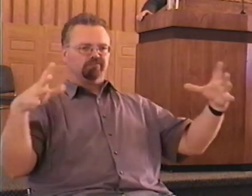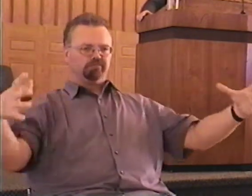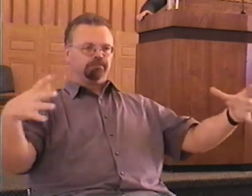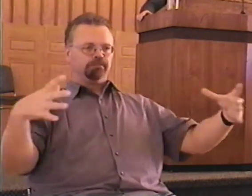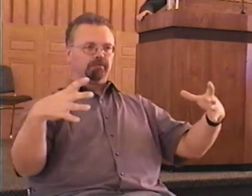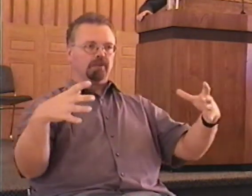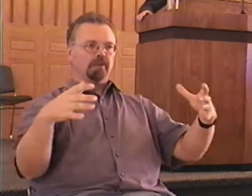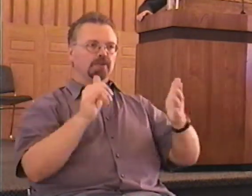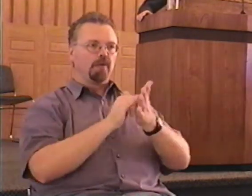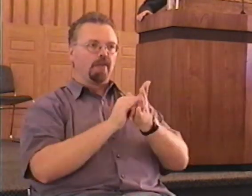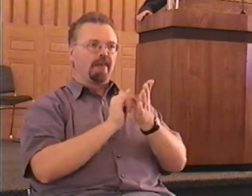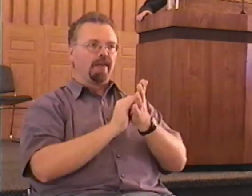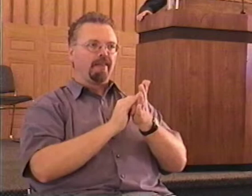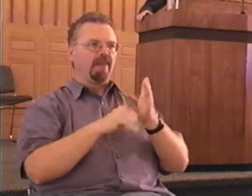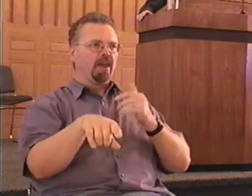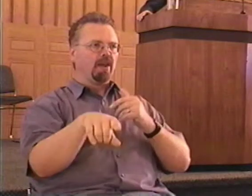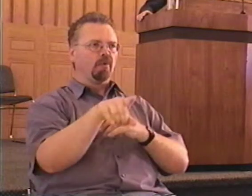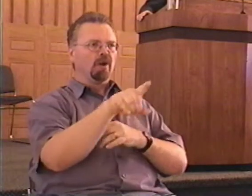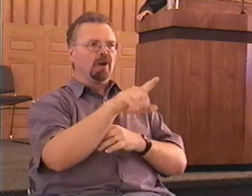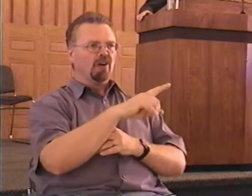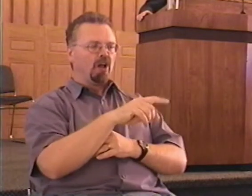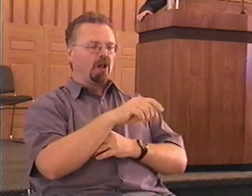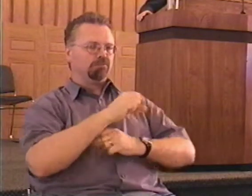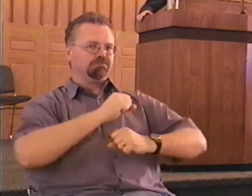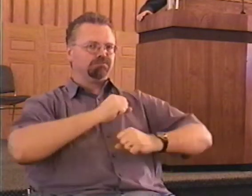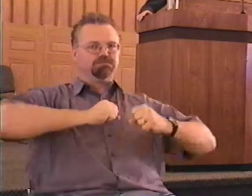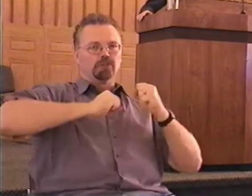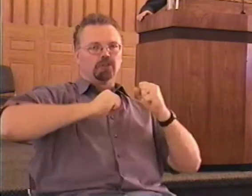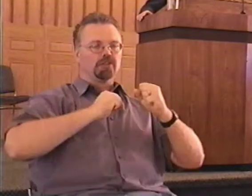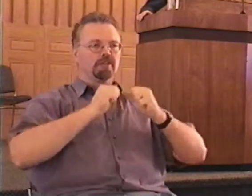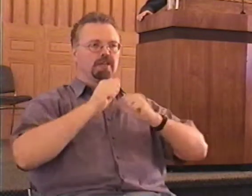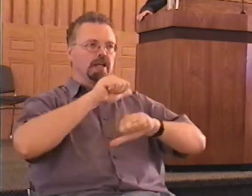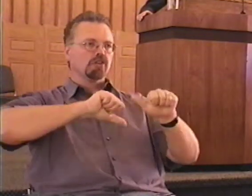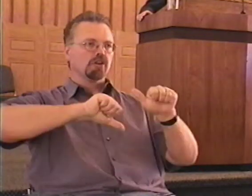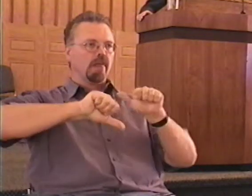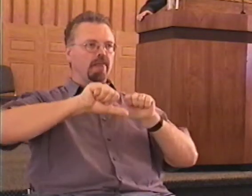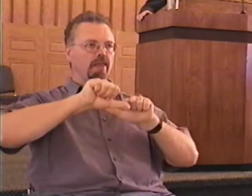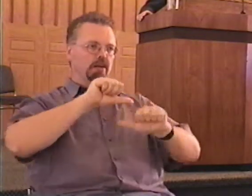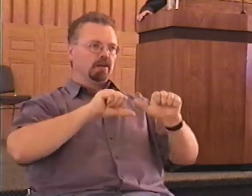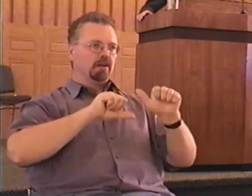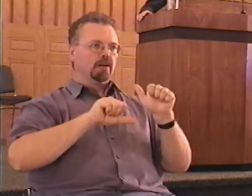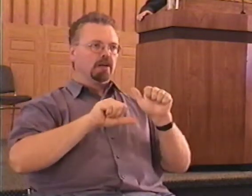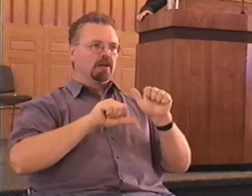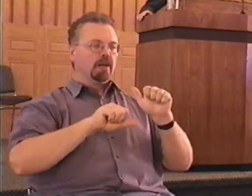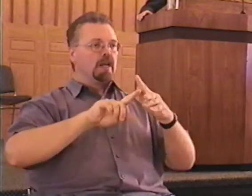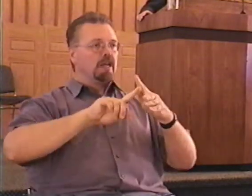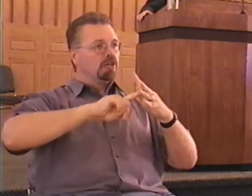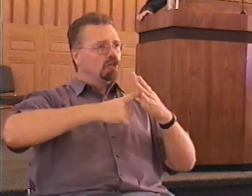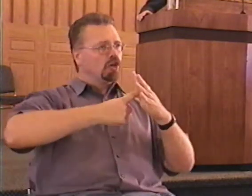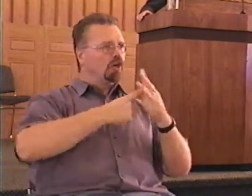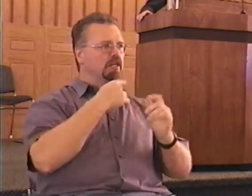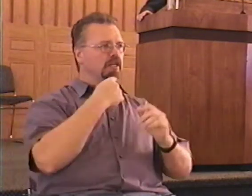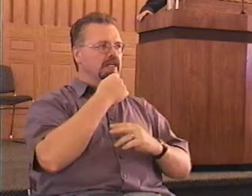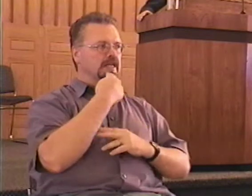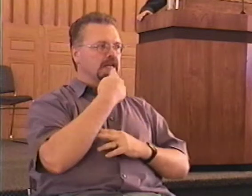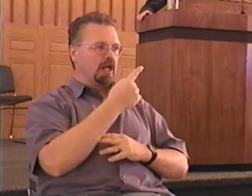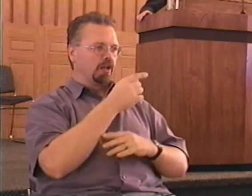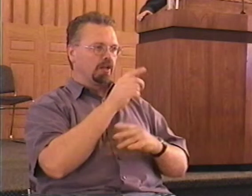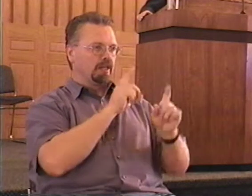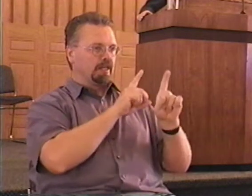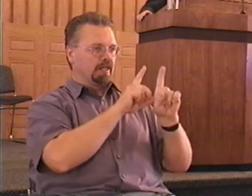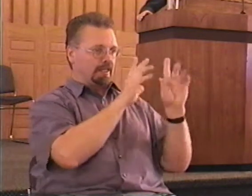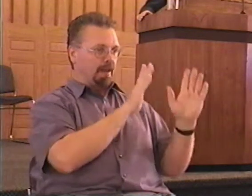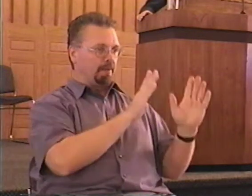so that they trampled on one another, he began to say to his disciples, first of